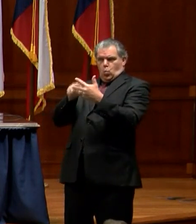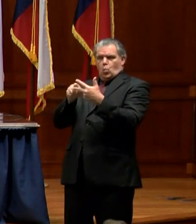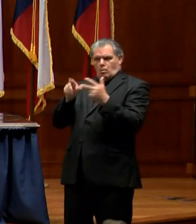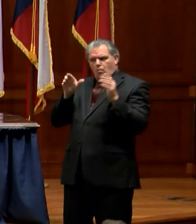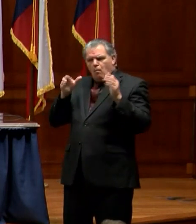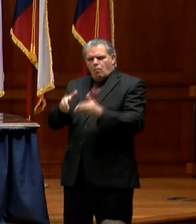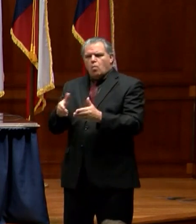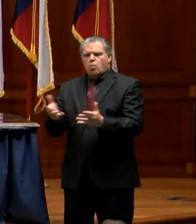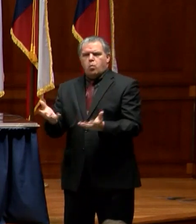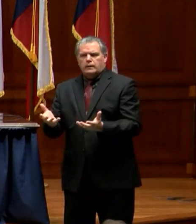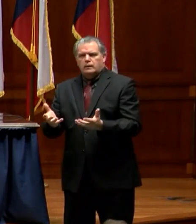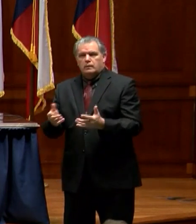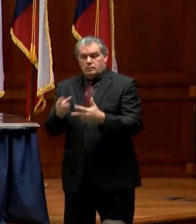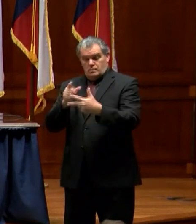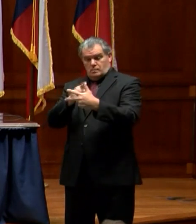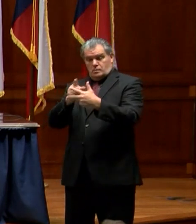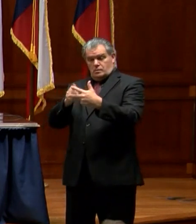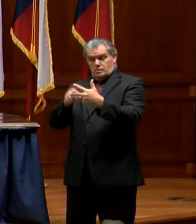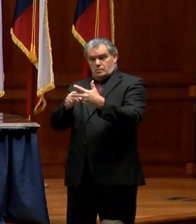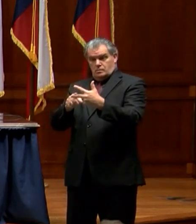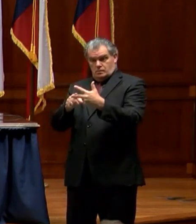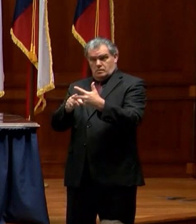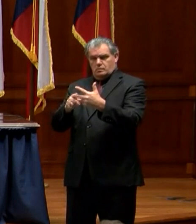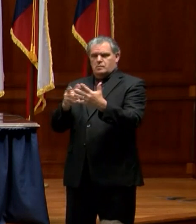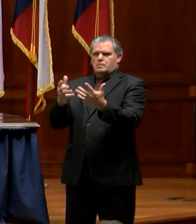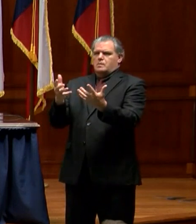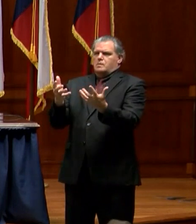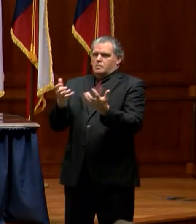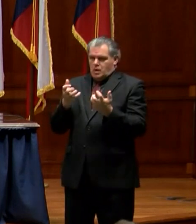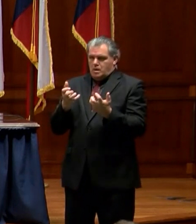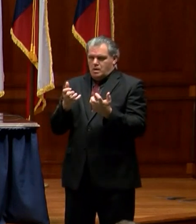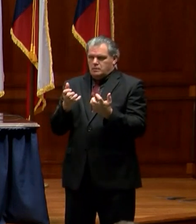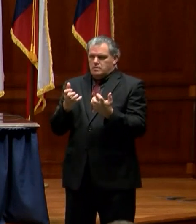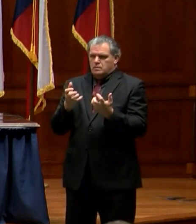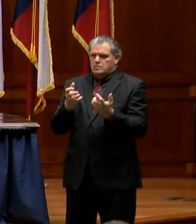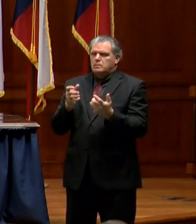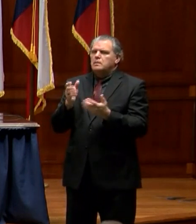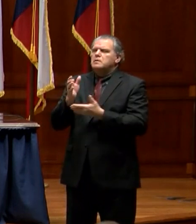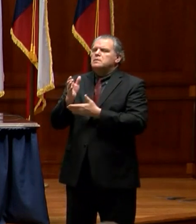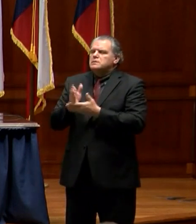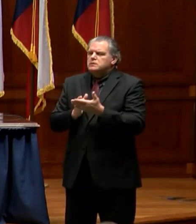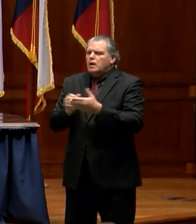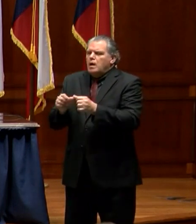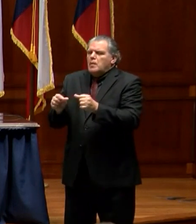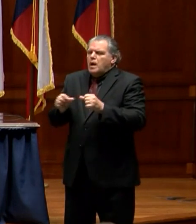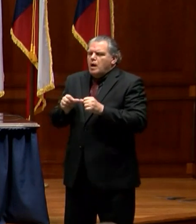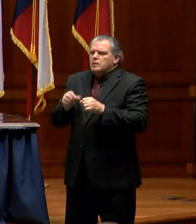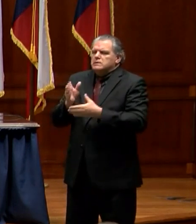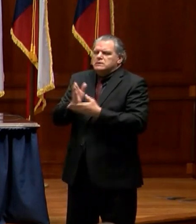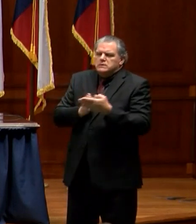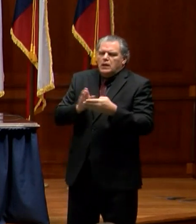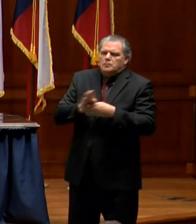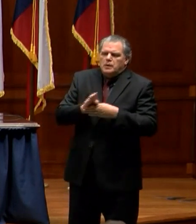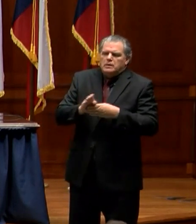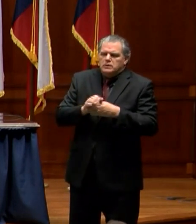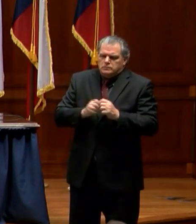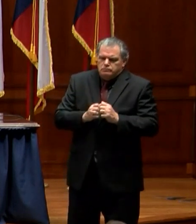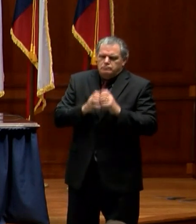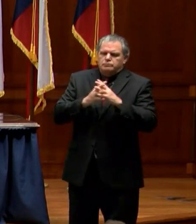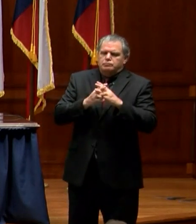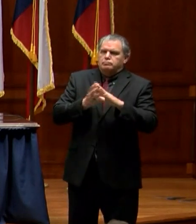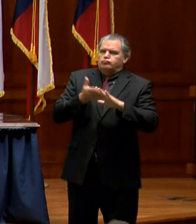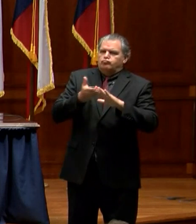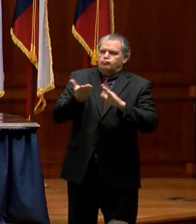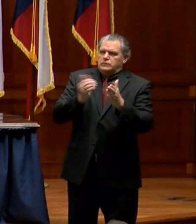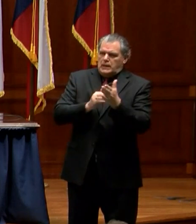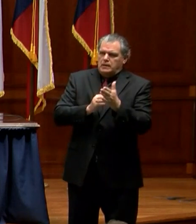now. They want to be able to get certain portions of business up and running again.